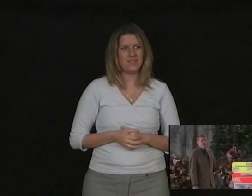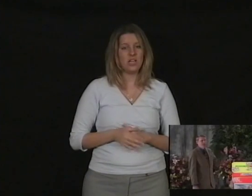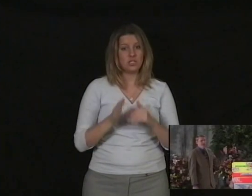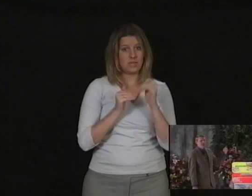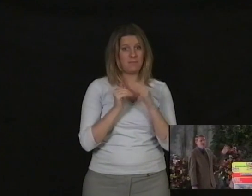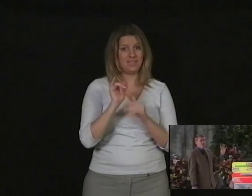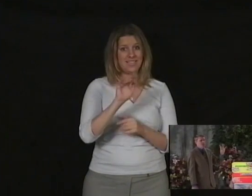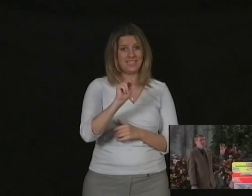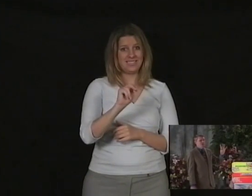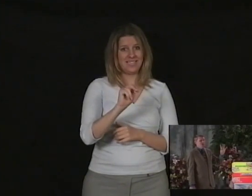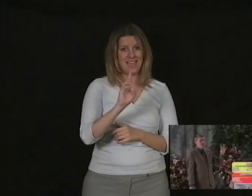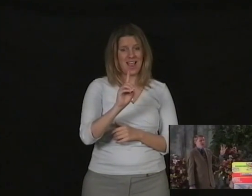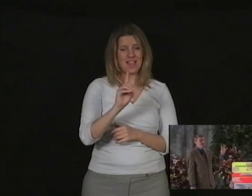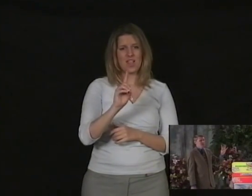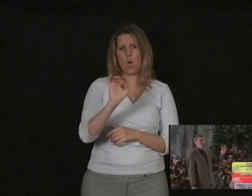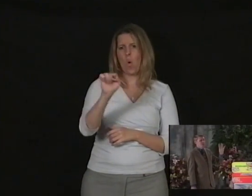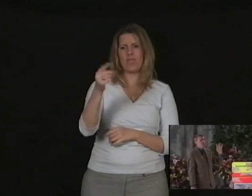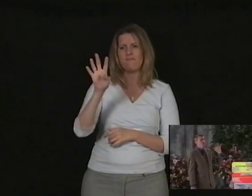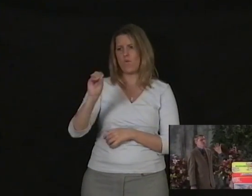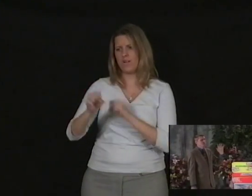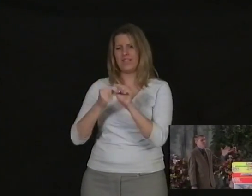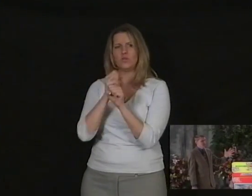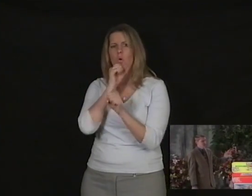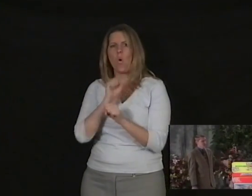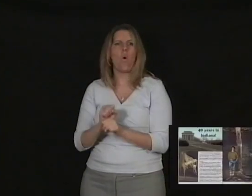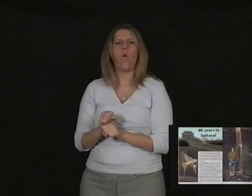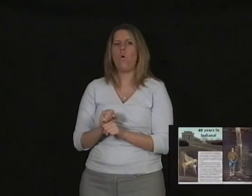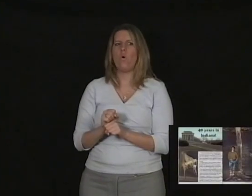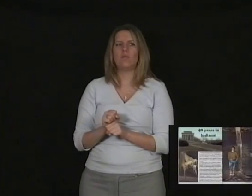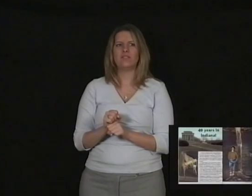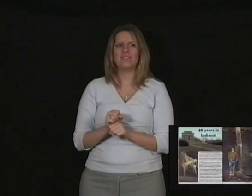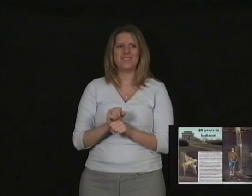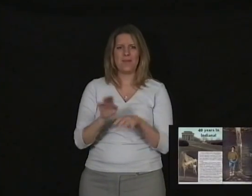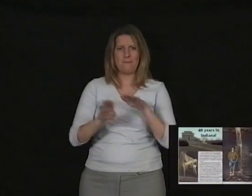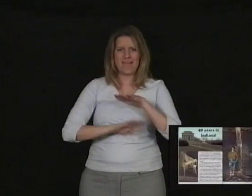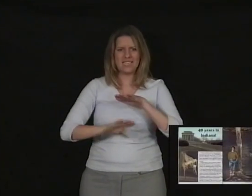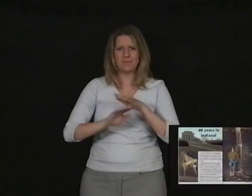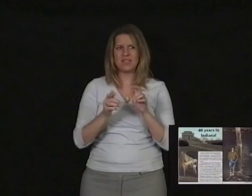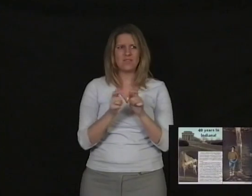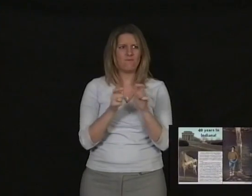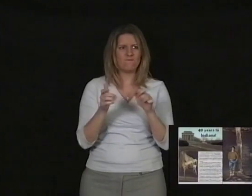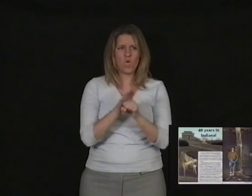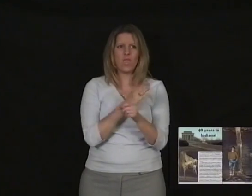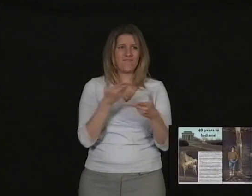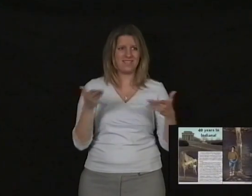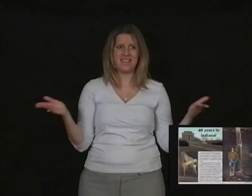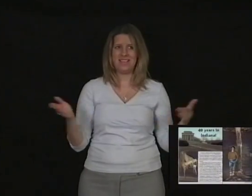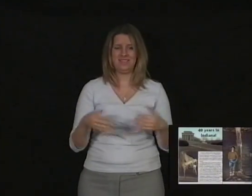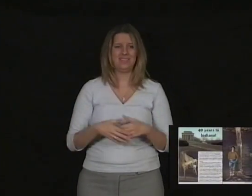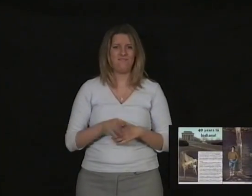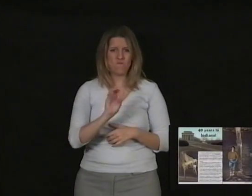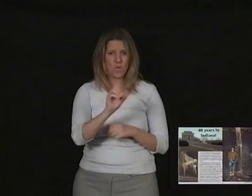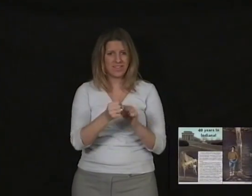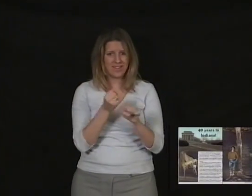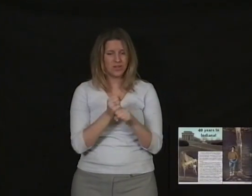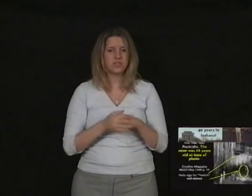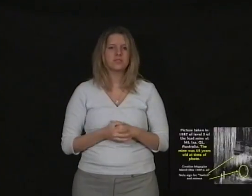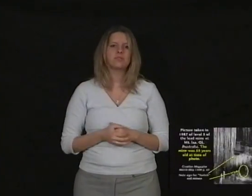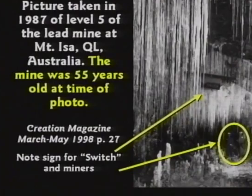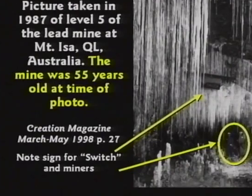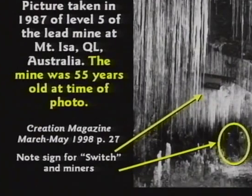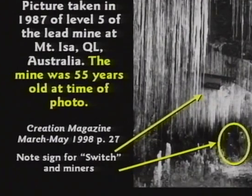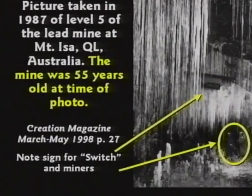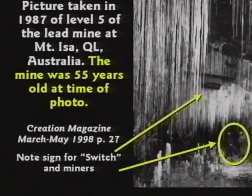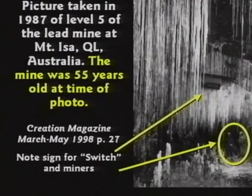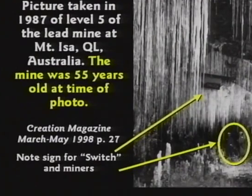There's a building in Indiana, it's only 40 years old. The basement is full of huge flowstone formations in 40 years from water dripping through the limestone. Here's a mine